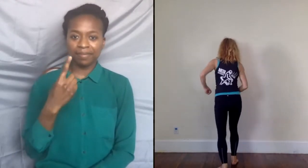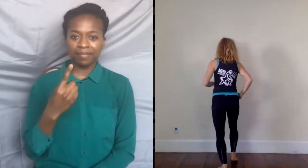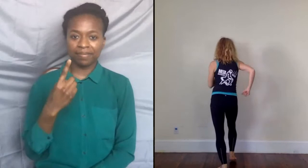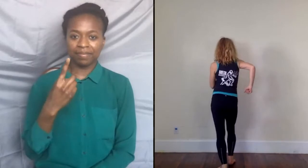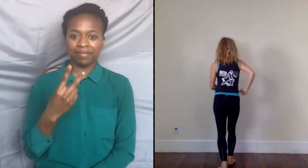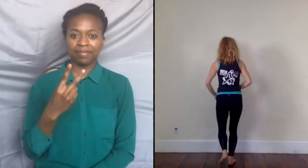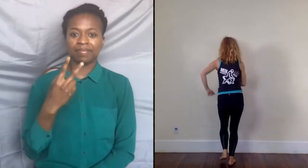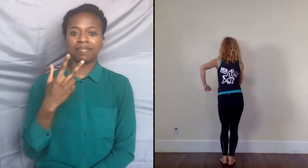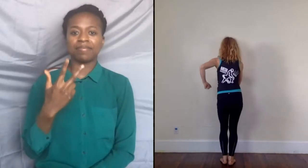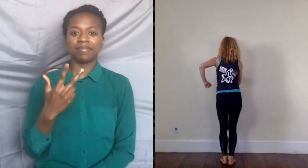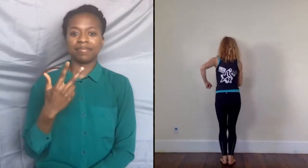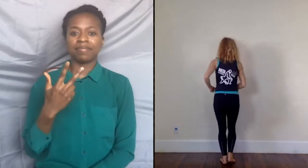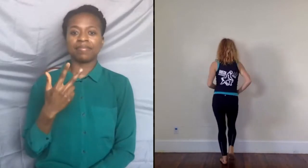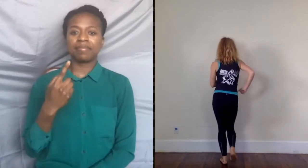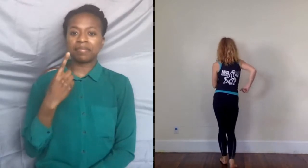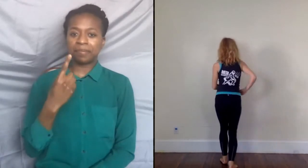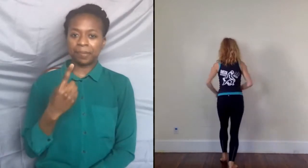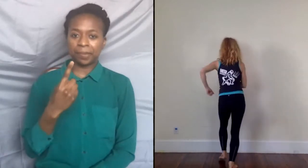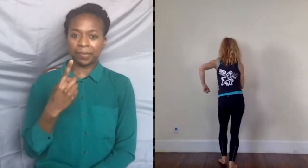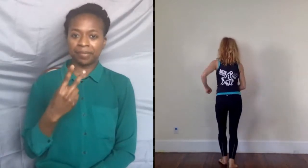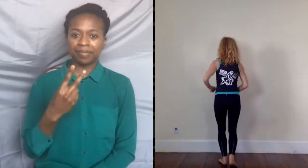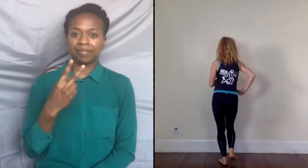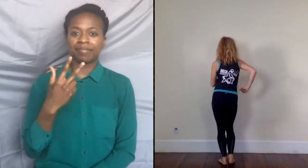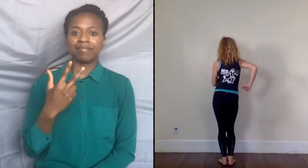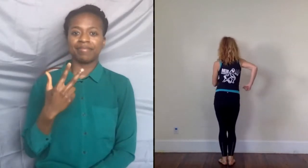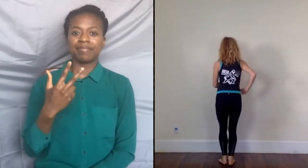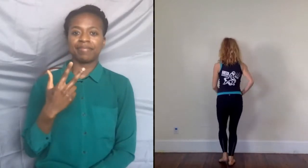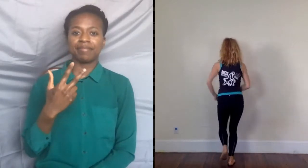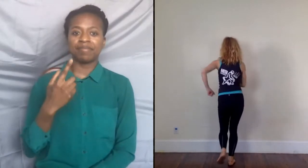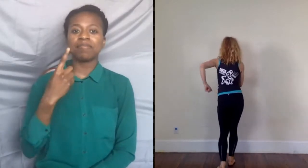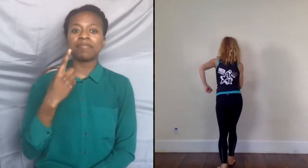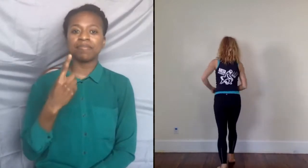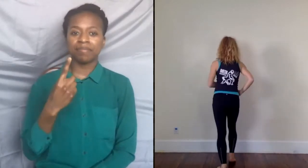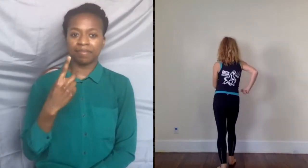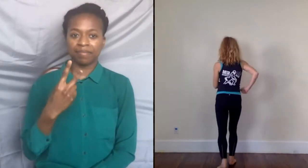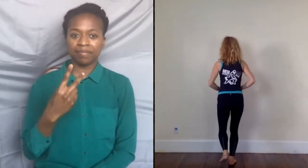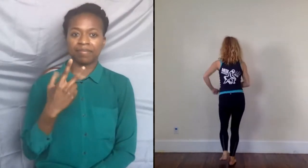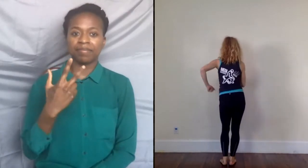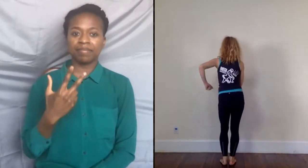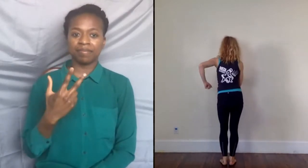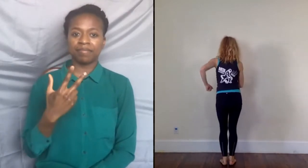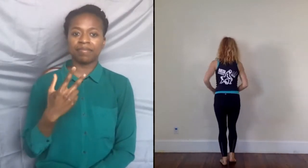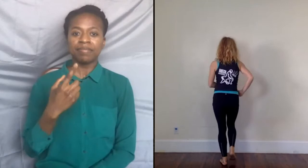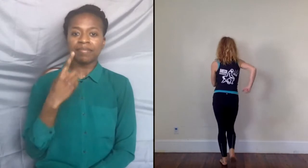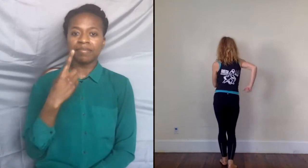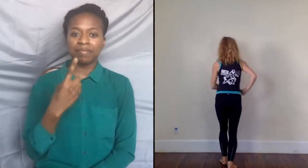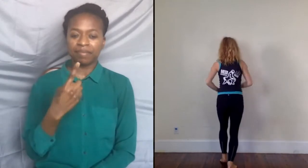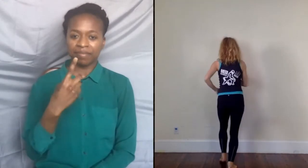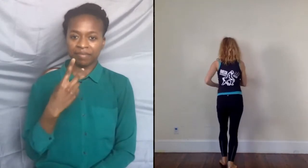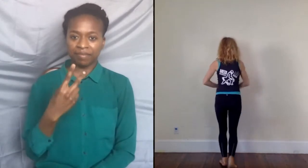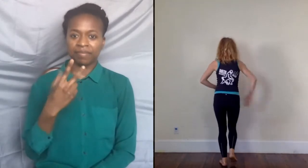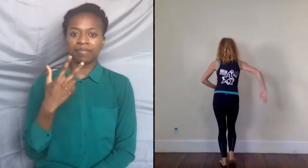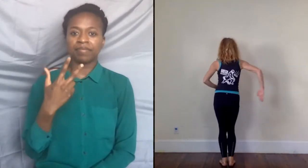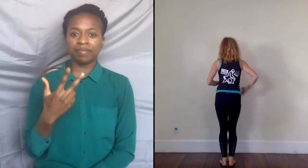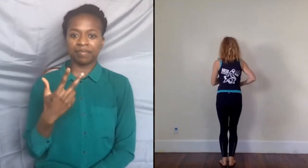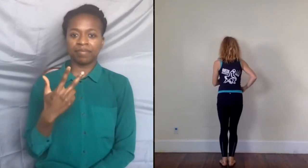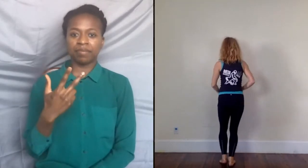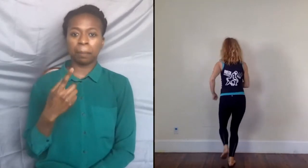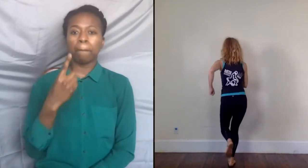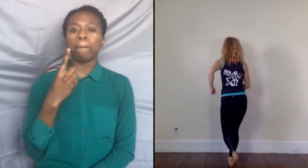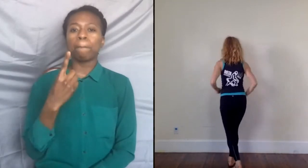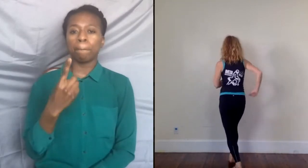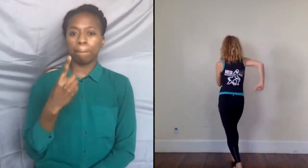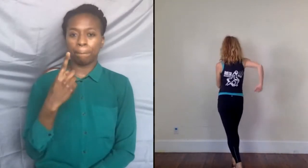And 1, 2, 3. 1, 2, 3. 1, 2, 3. 1, 2,